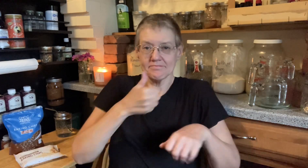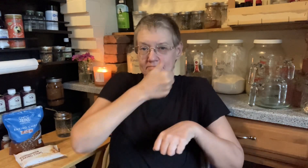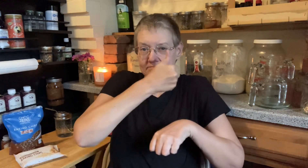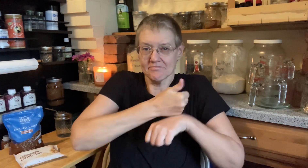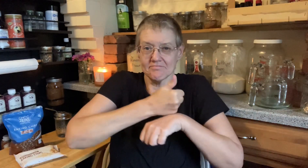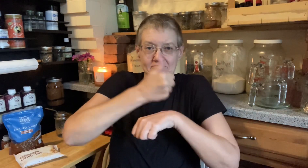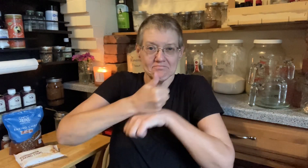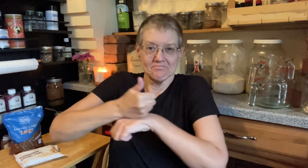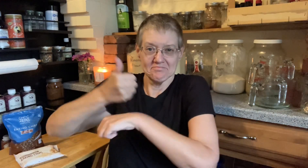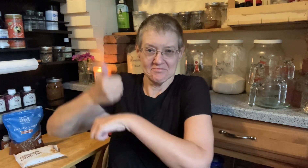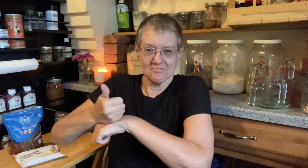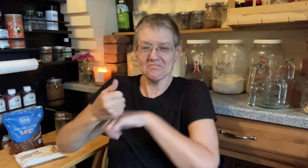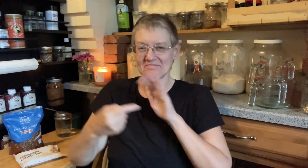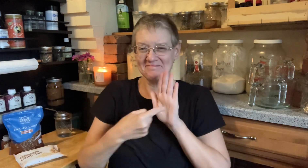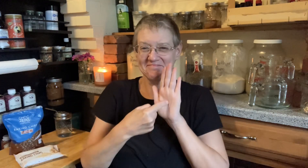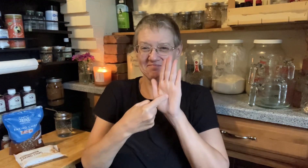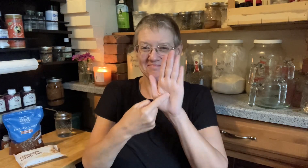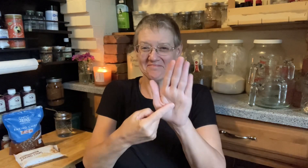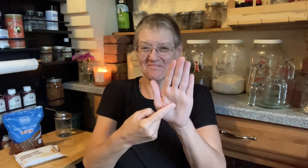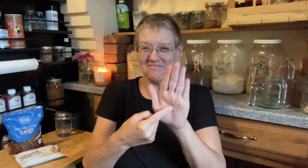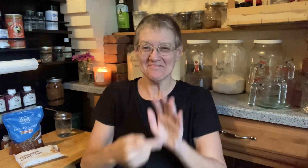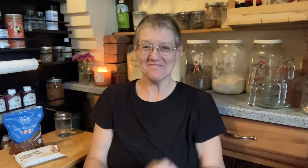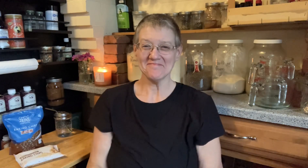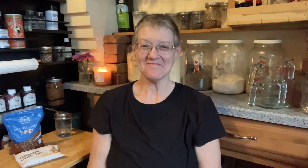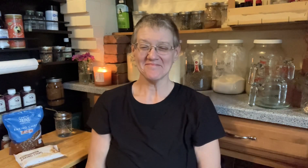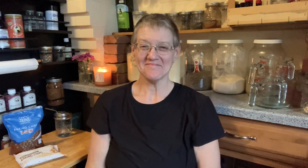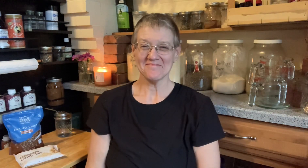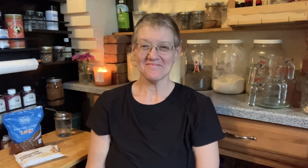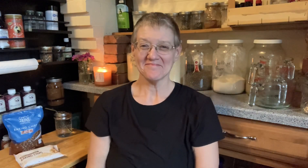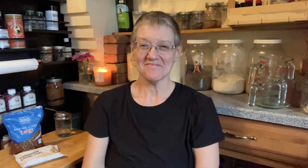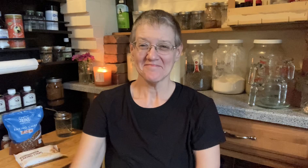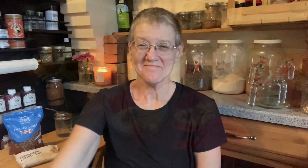I've already set up all the supplies, so let me show you.